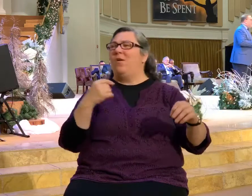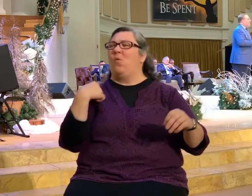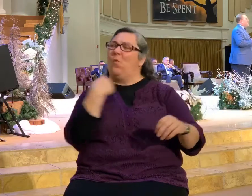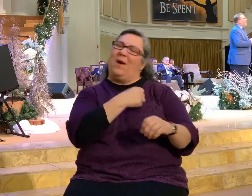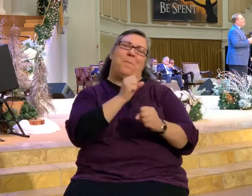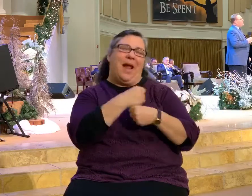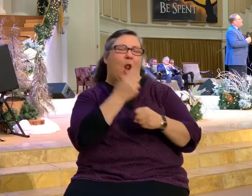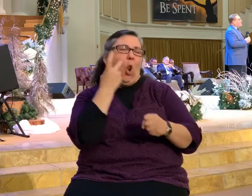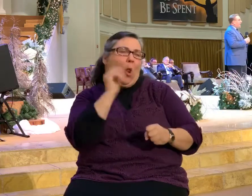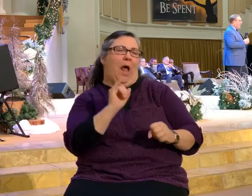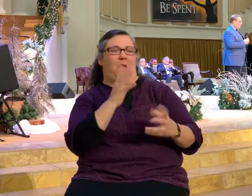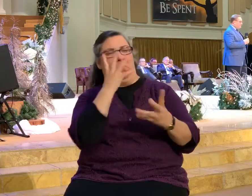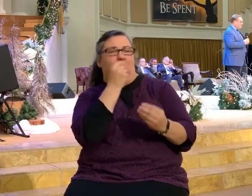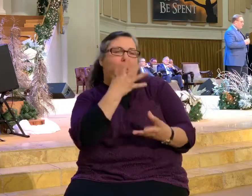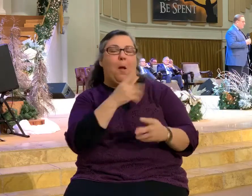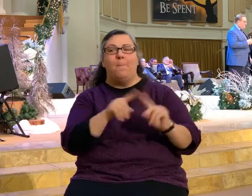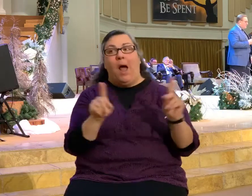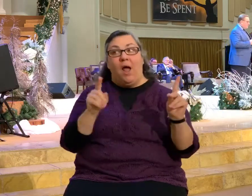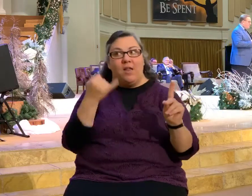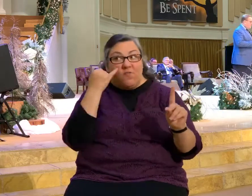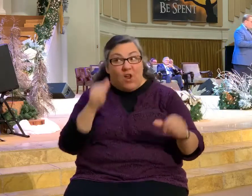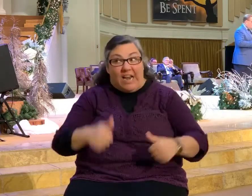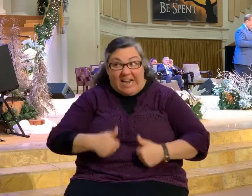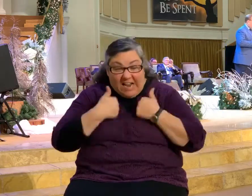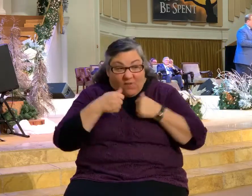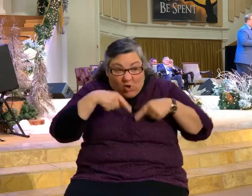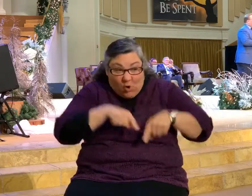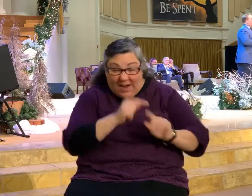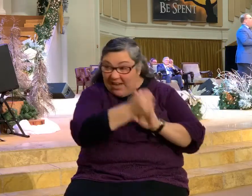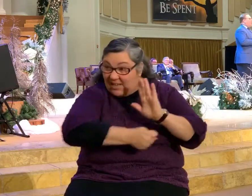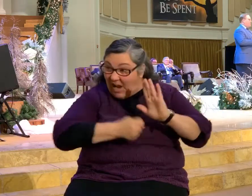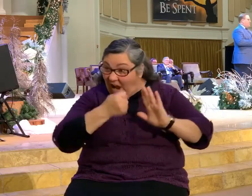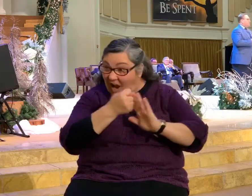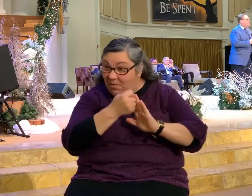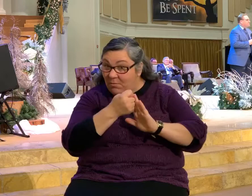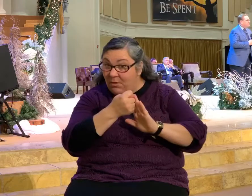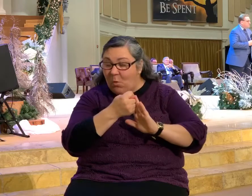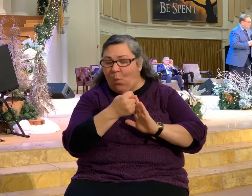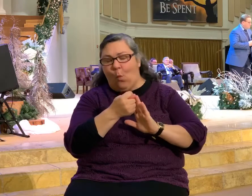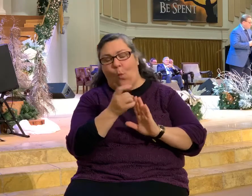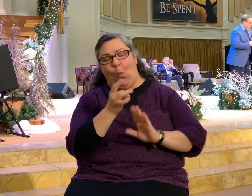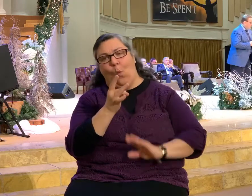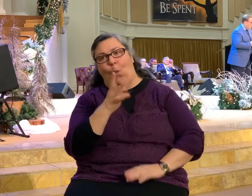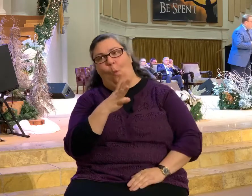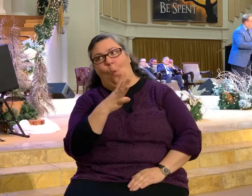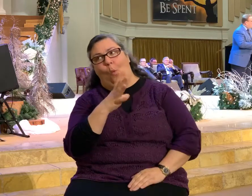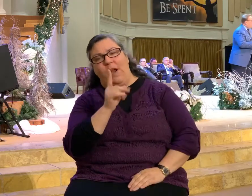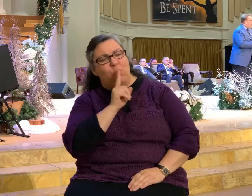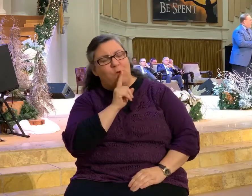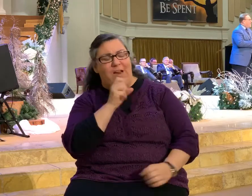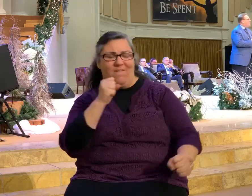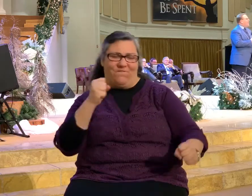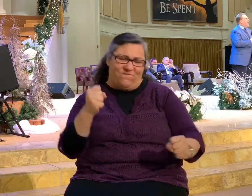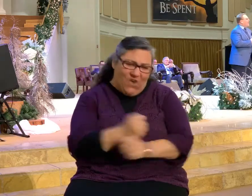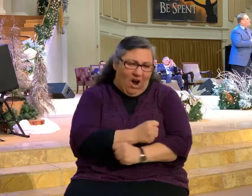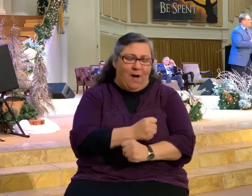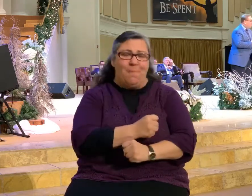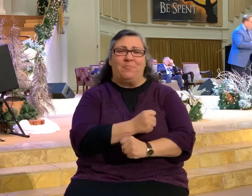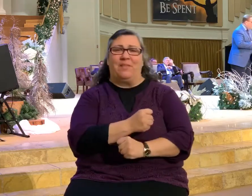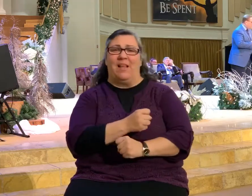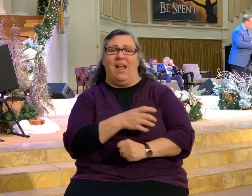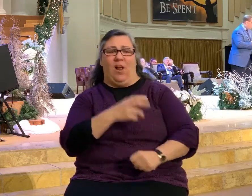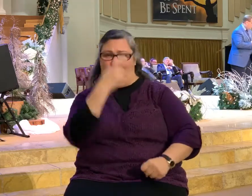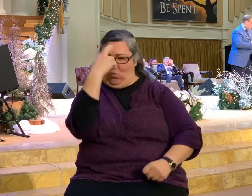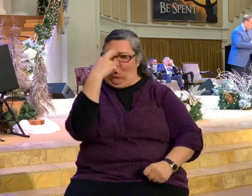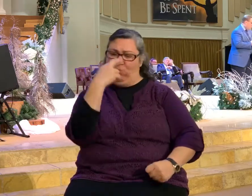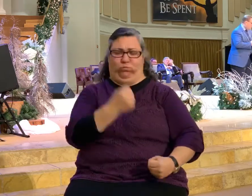But if you had lived in the time where they really fought and where the iron legs of